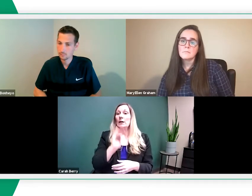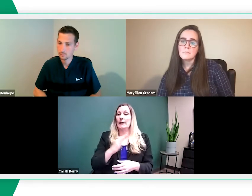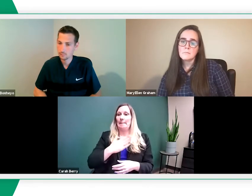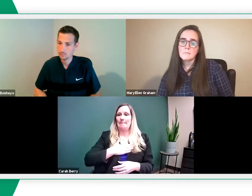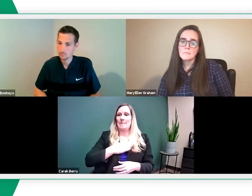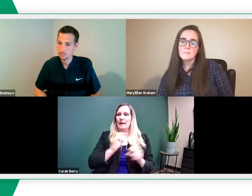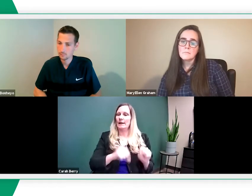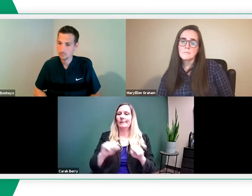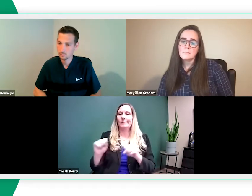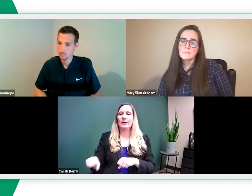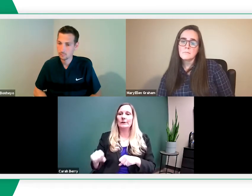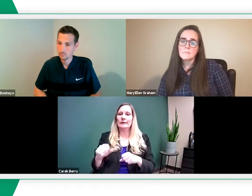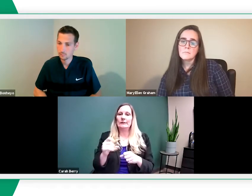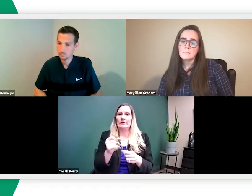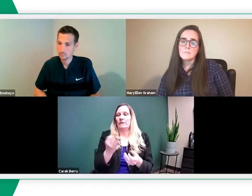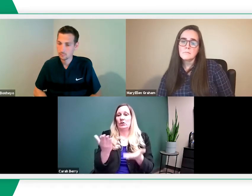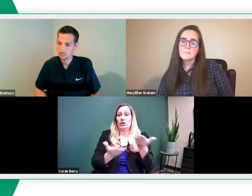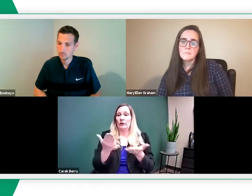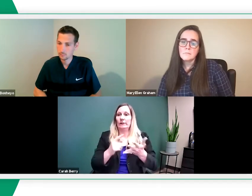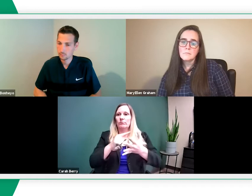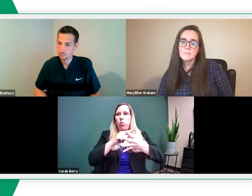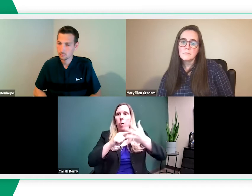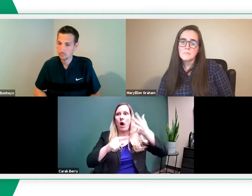for college.